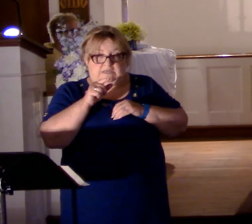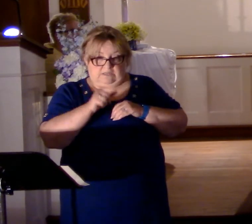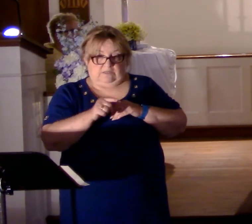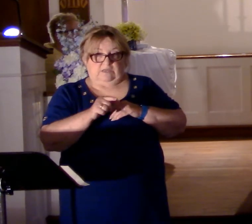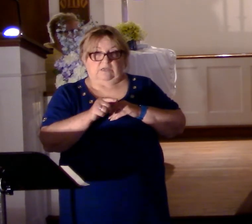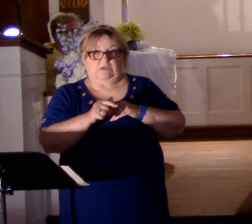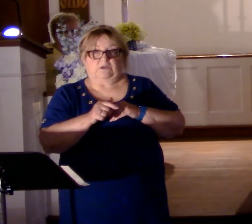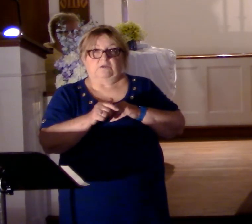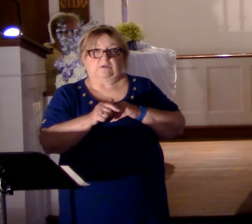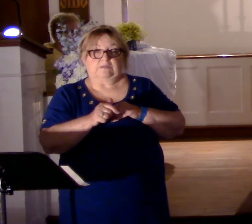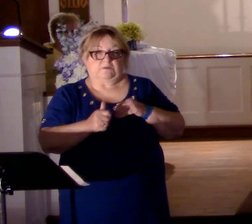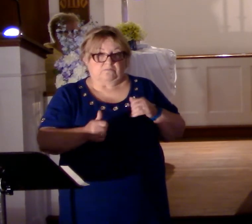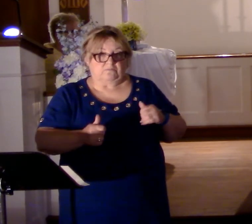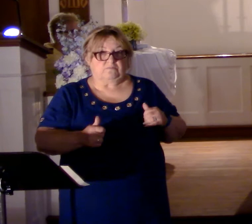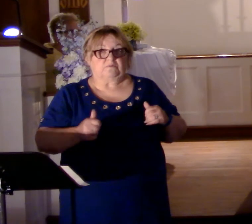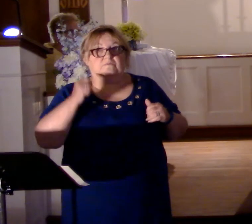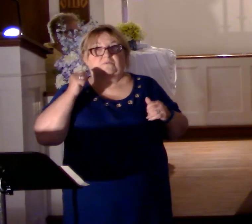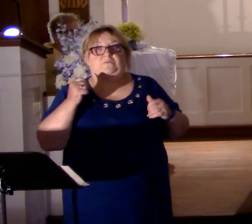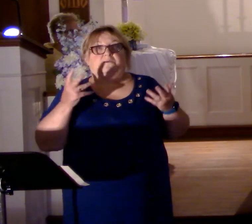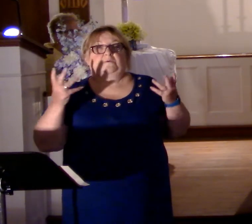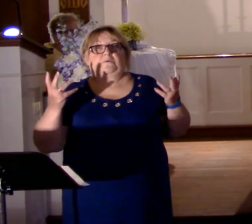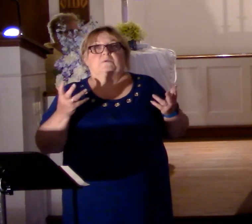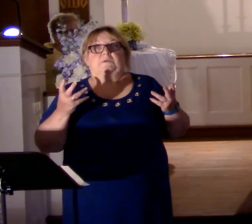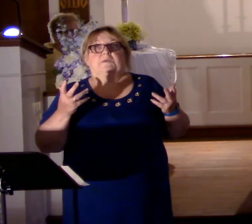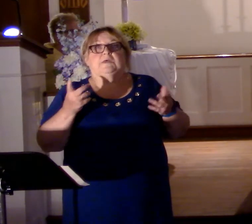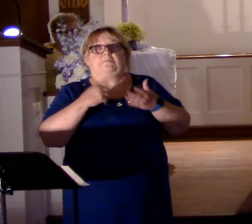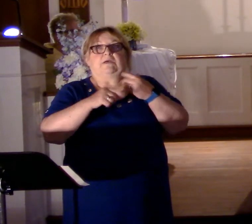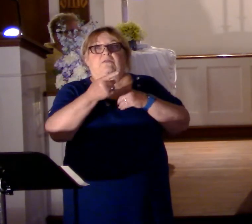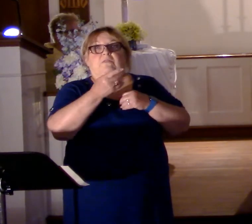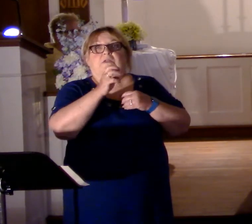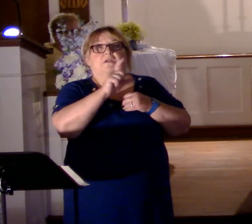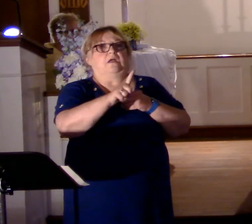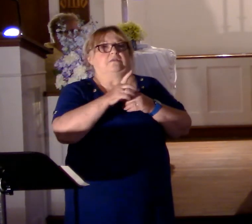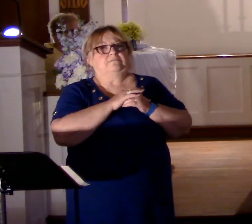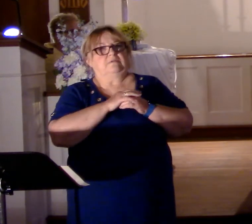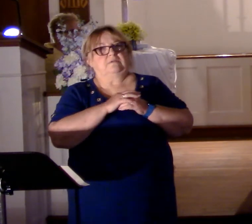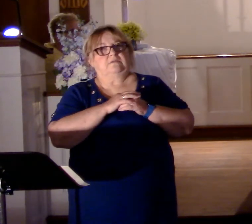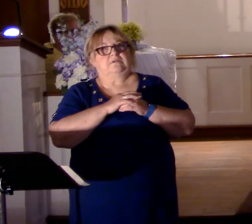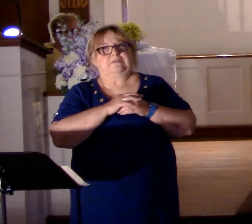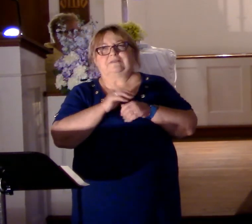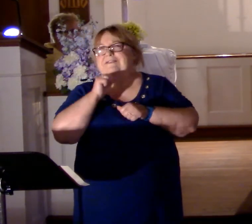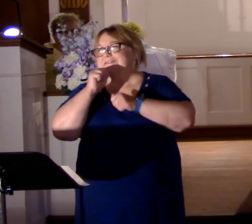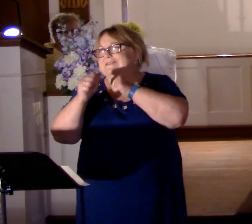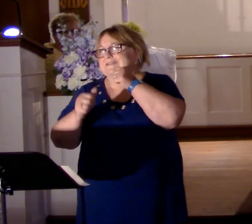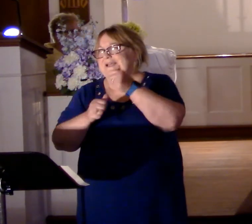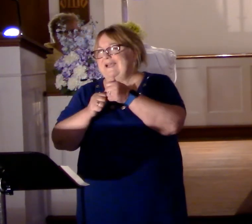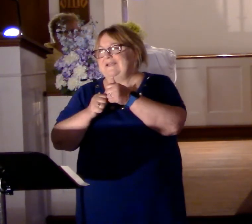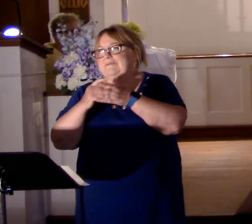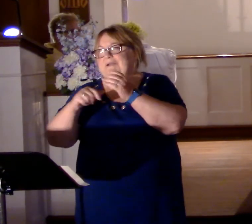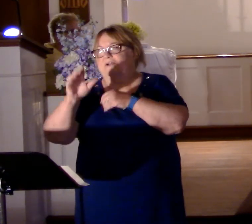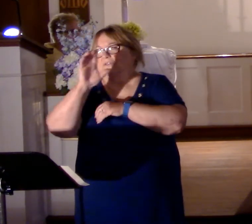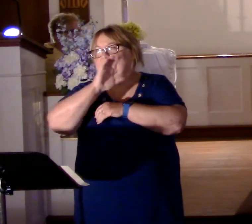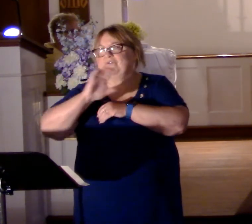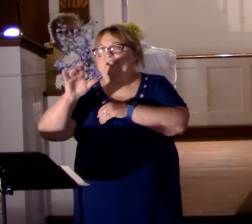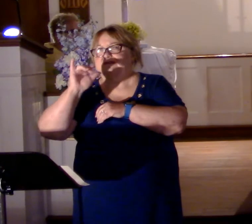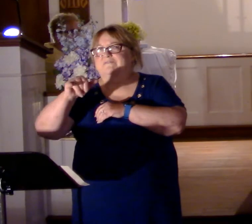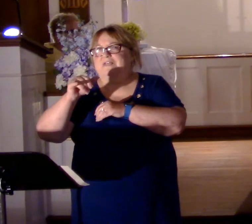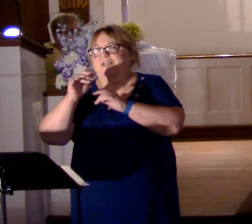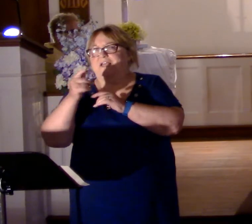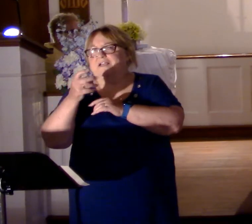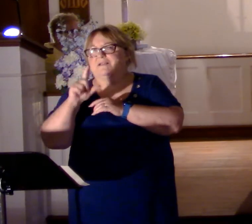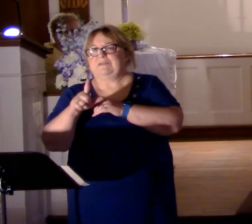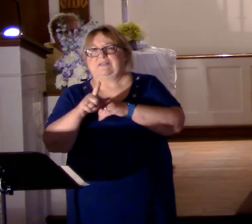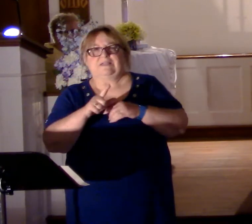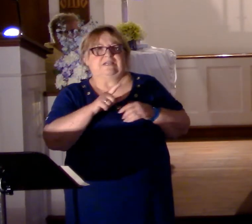a refusal to think about the gospel. There is a denial of the Christ of the gospel.